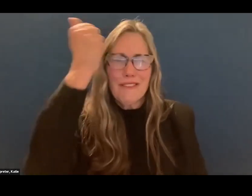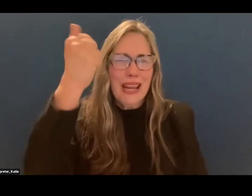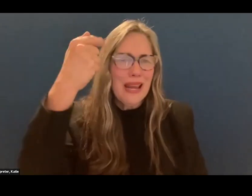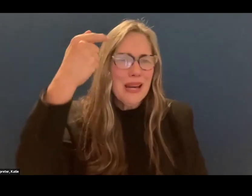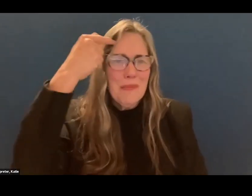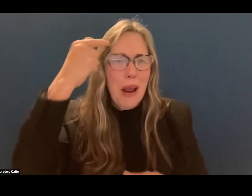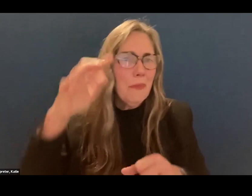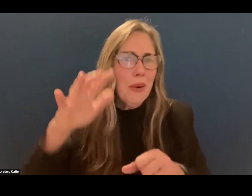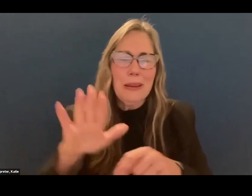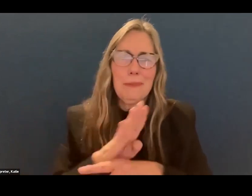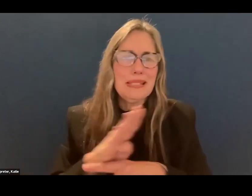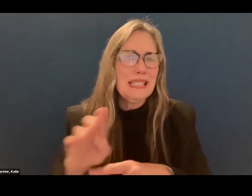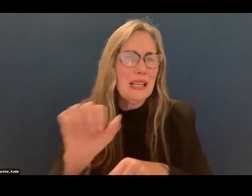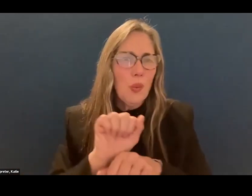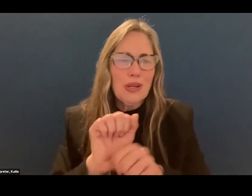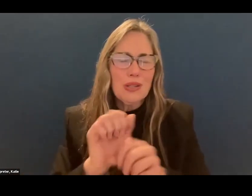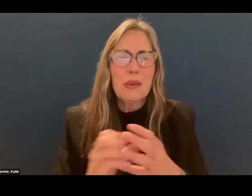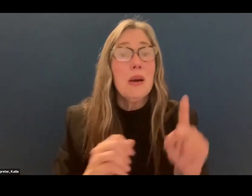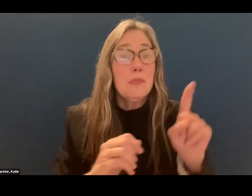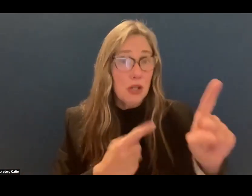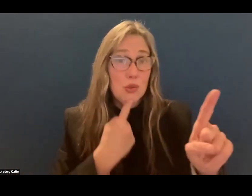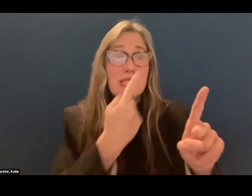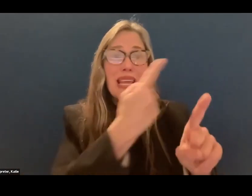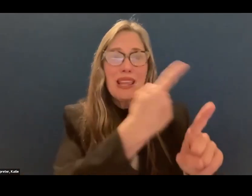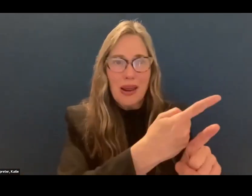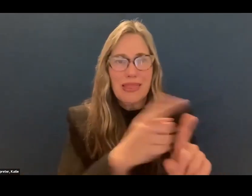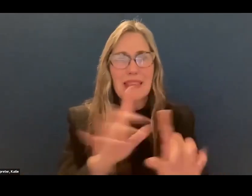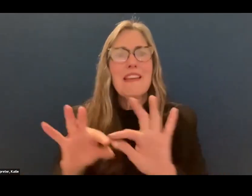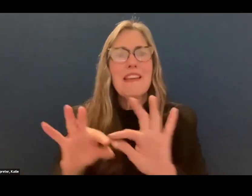saying all the right things, our families are saying the right things, and it's right for them to